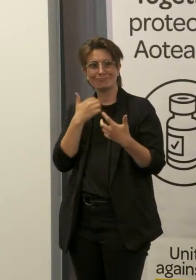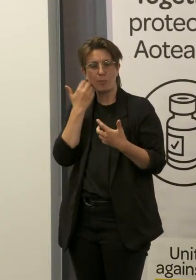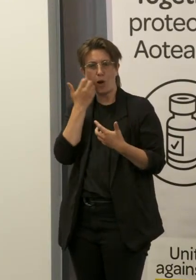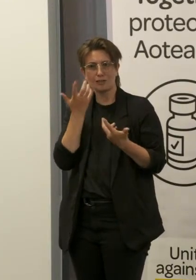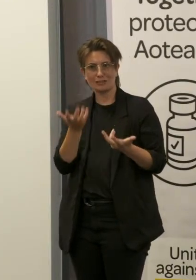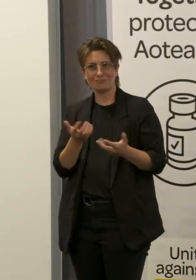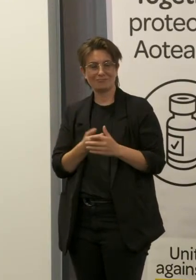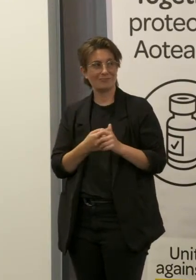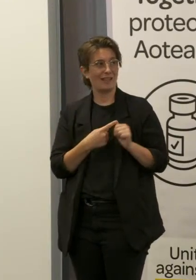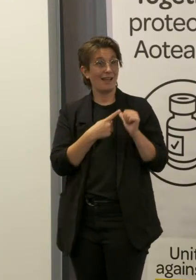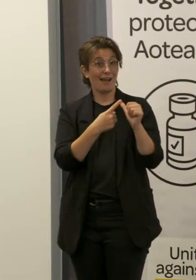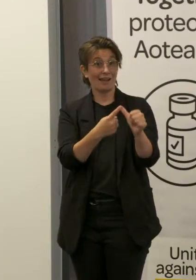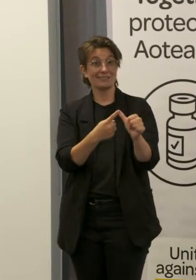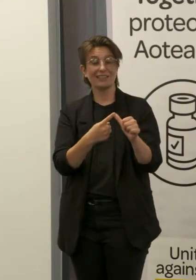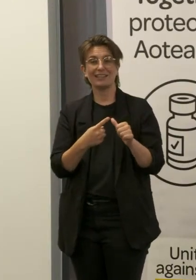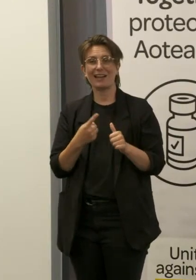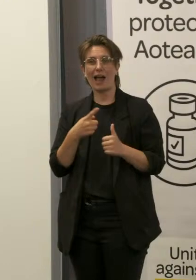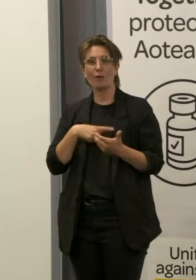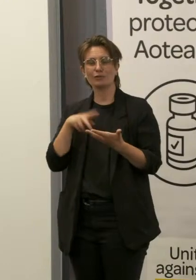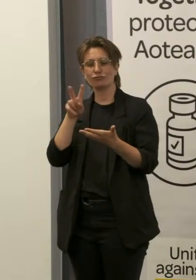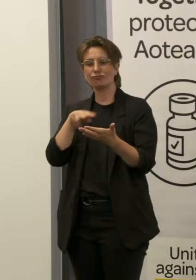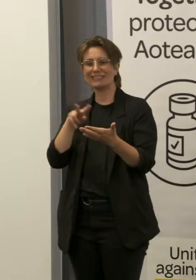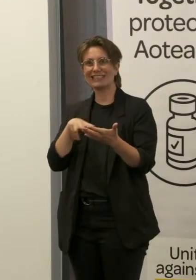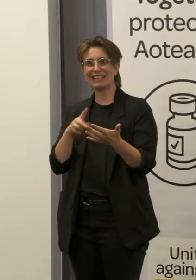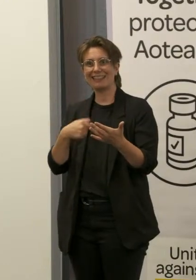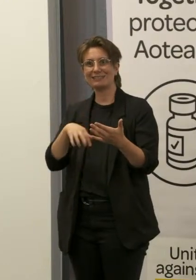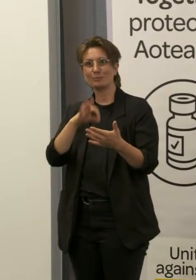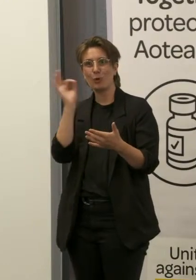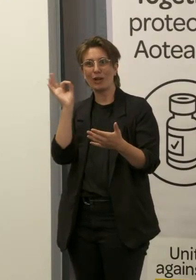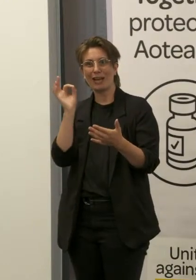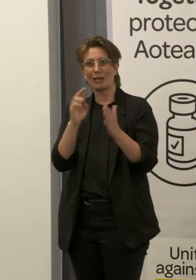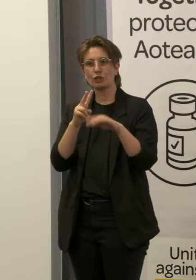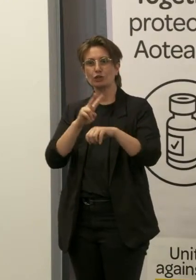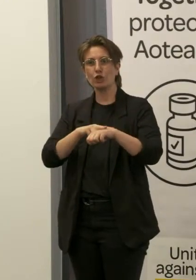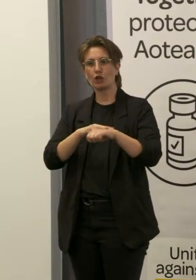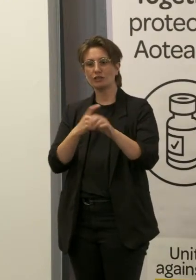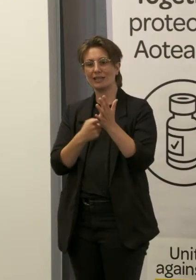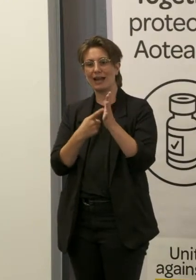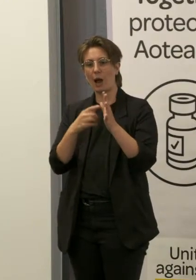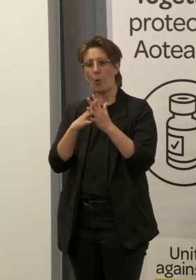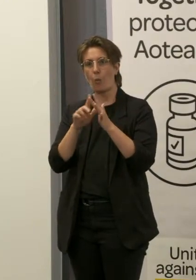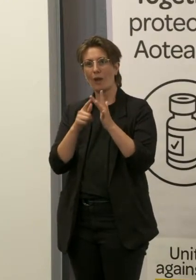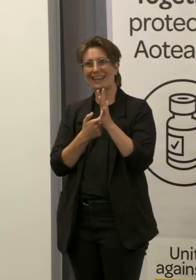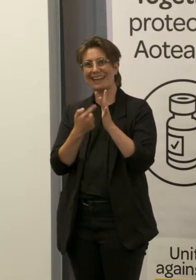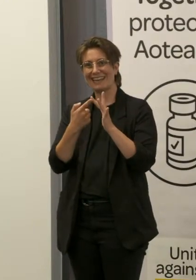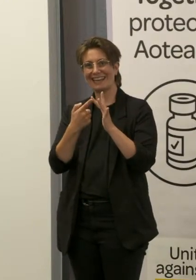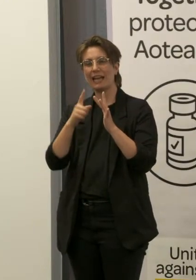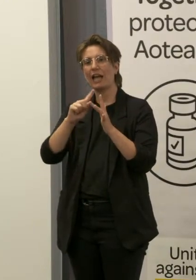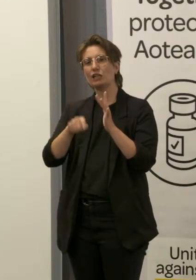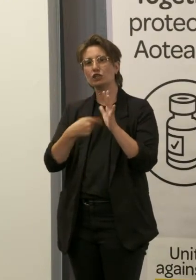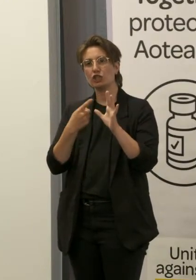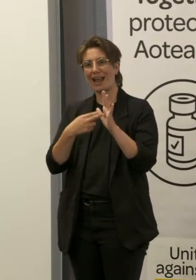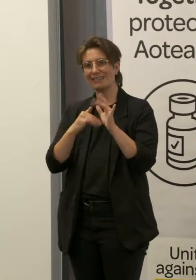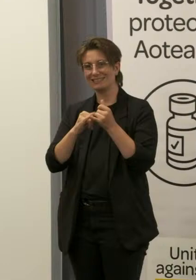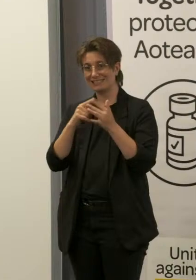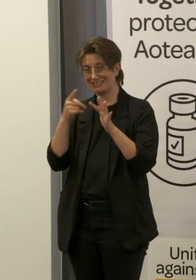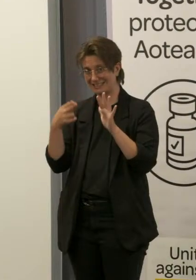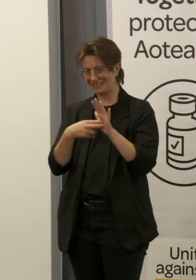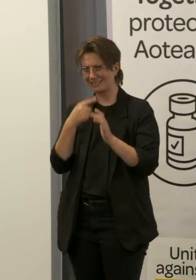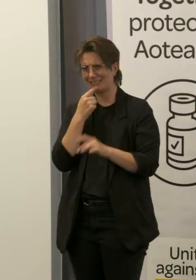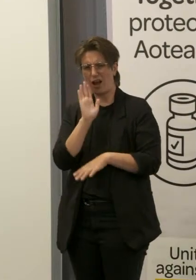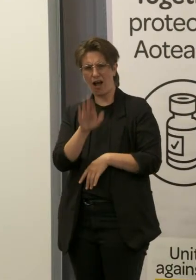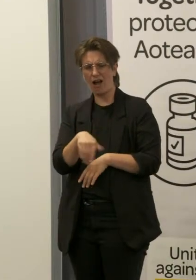Jansen was suggesting we should have gone to phase 2 last week. And one of the reasons that we have designed this